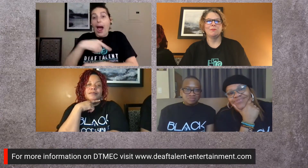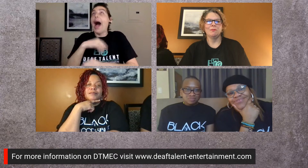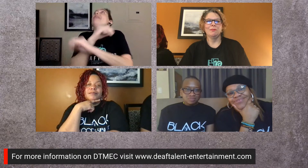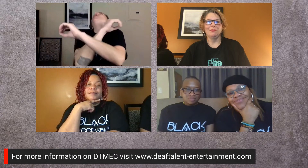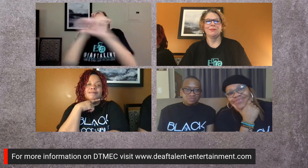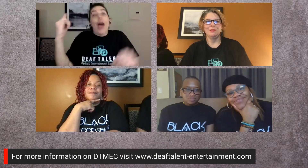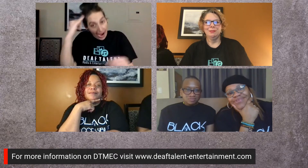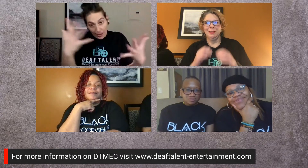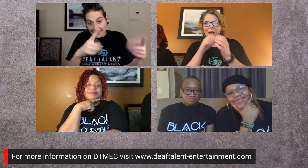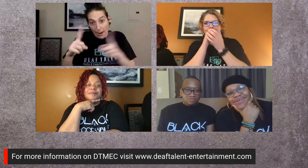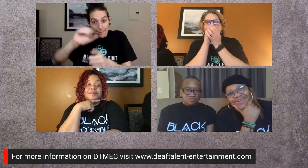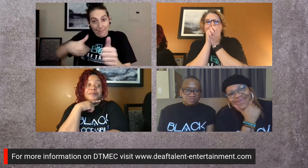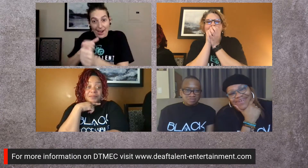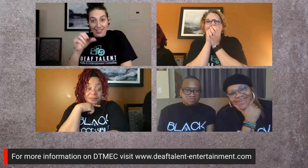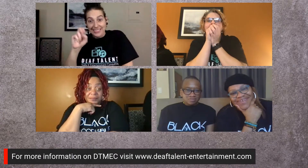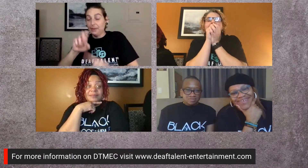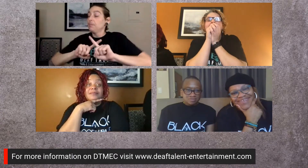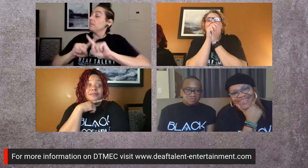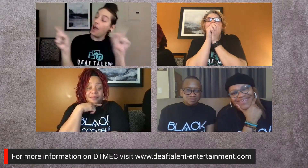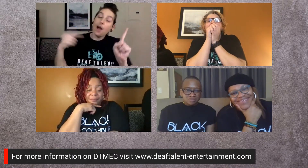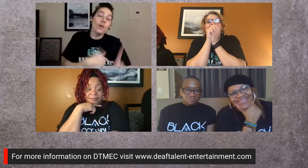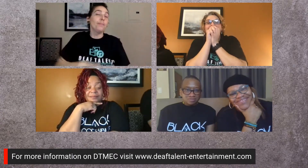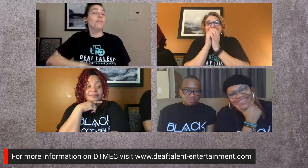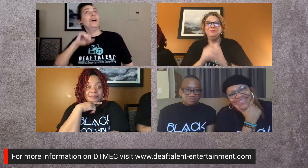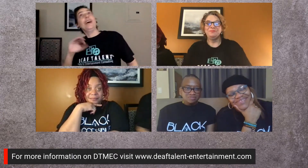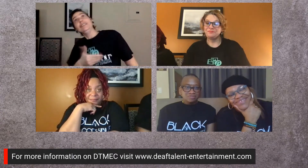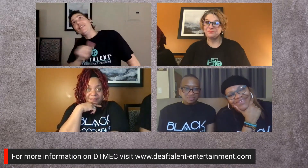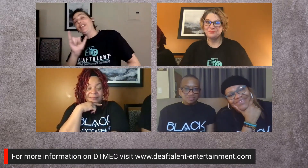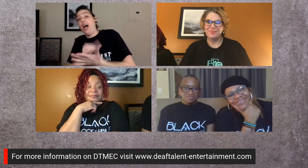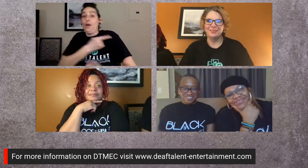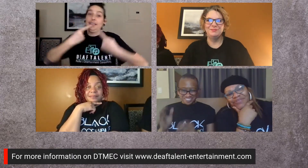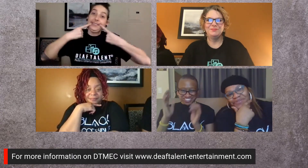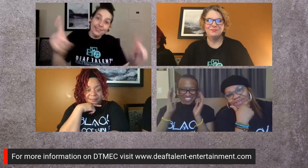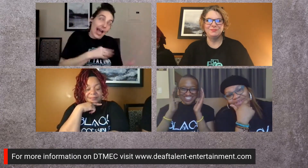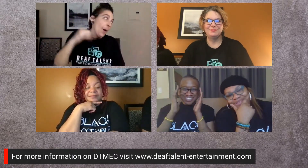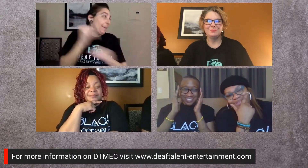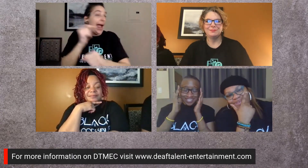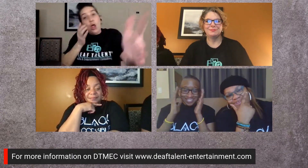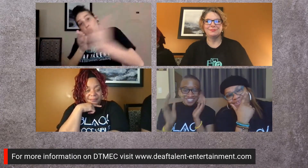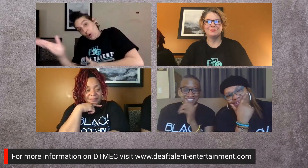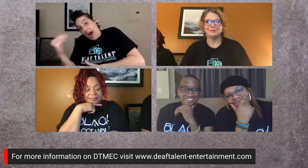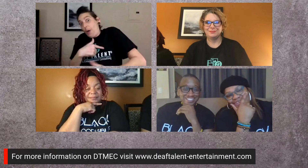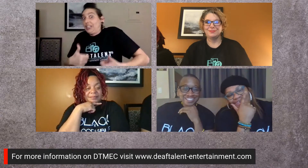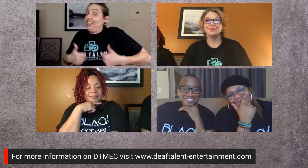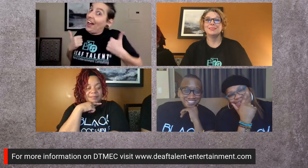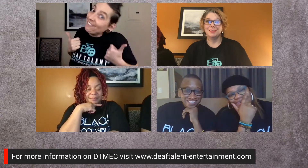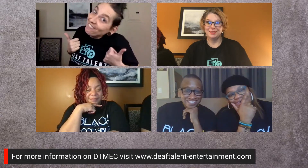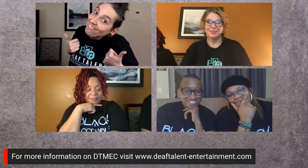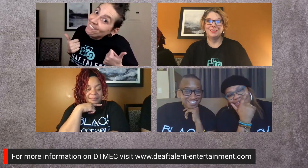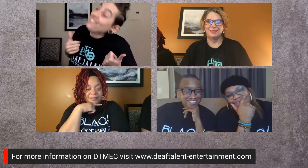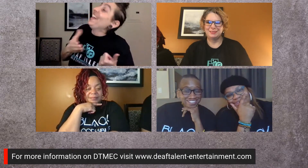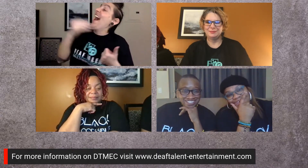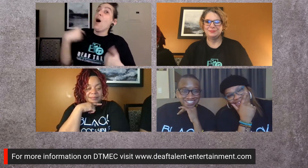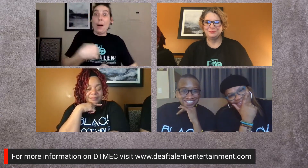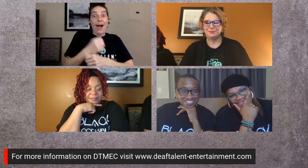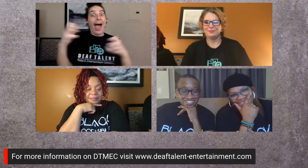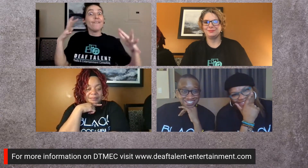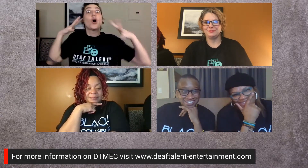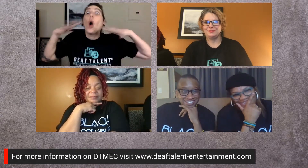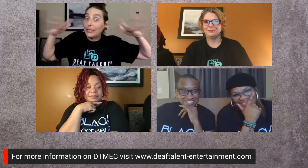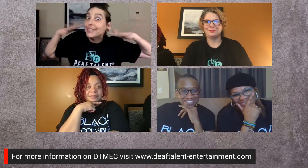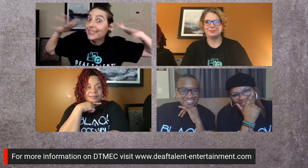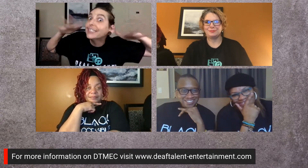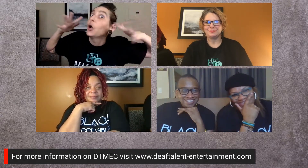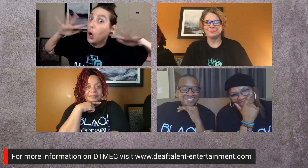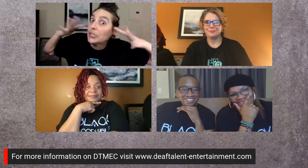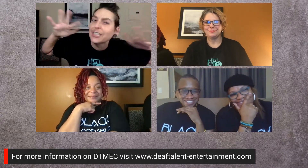You guys already know the hell we went through. You have no idea what we went through behind the scenes. But finally, we made it through.